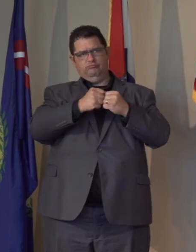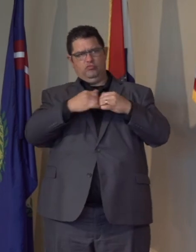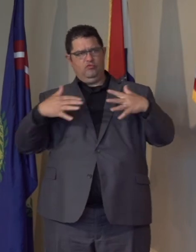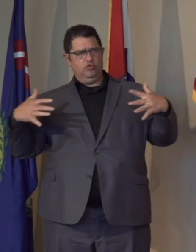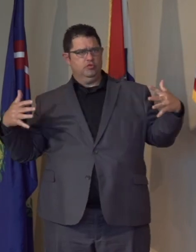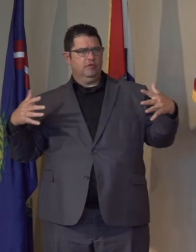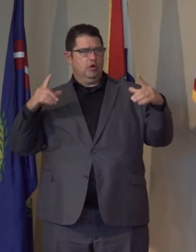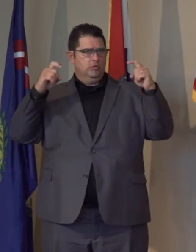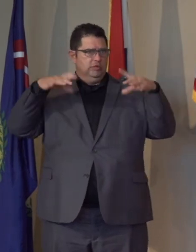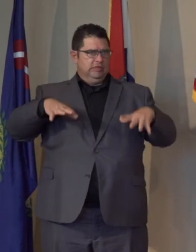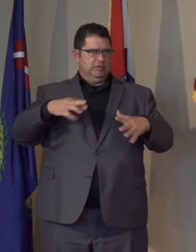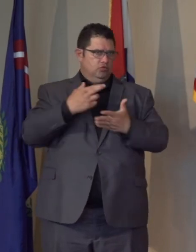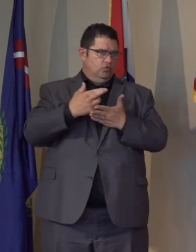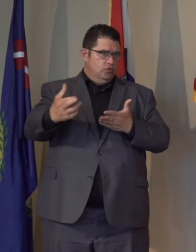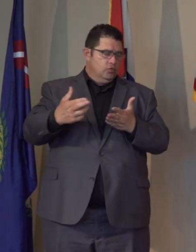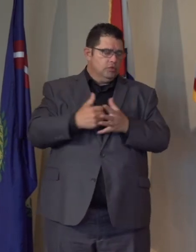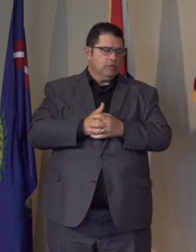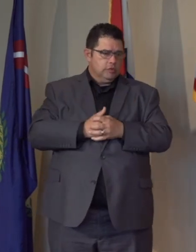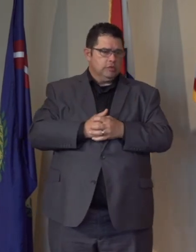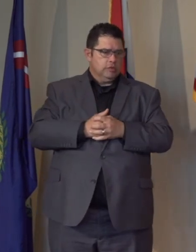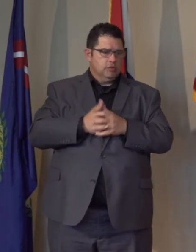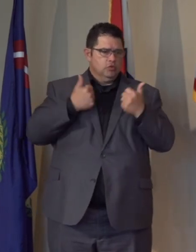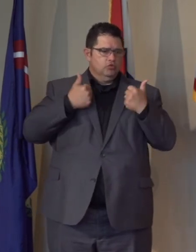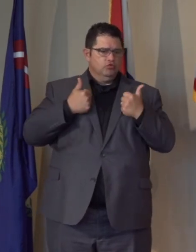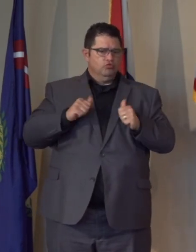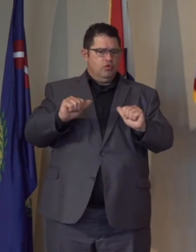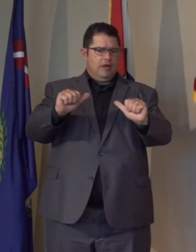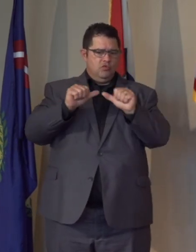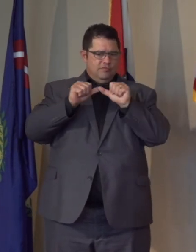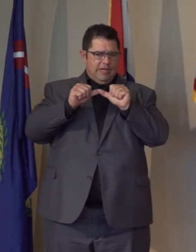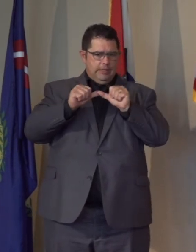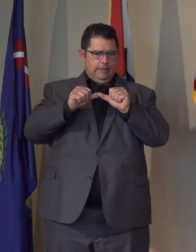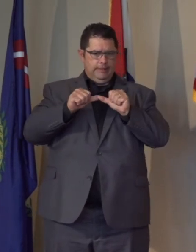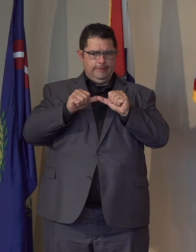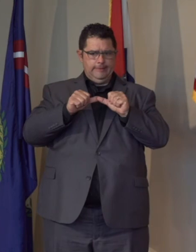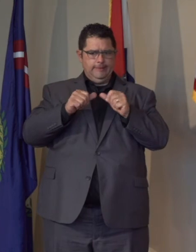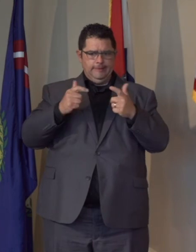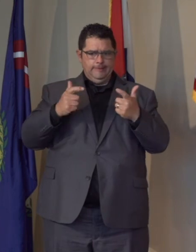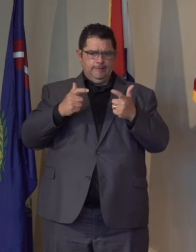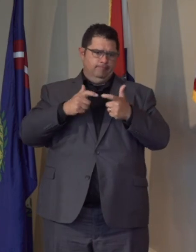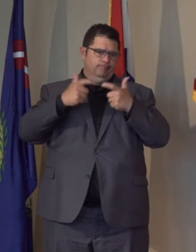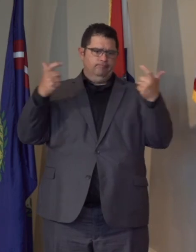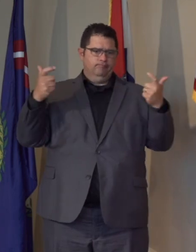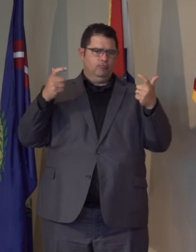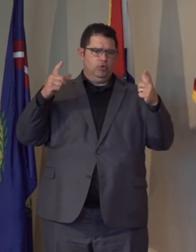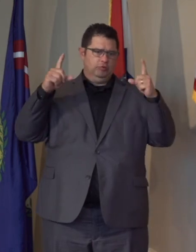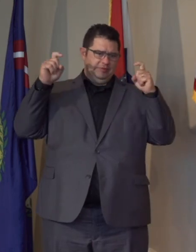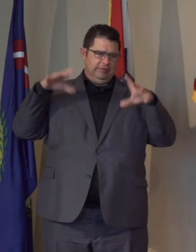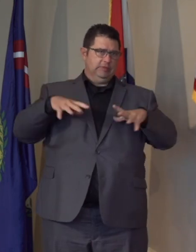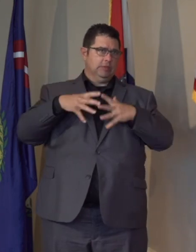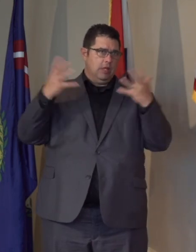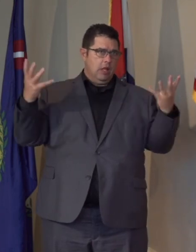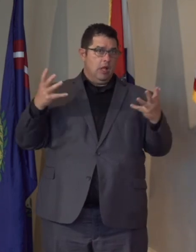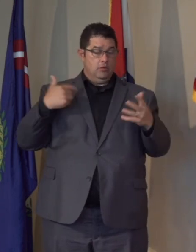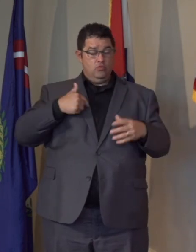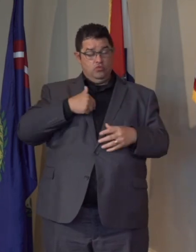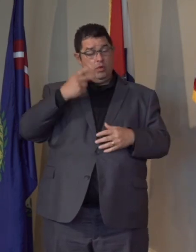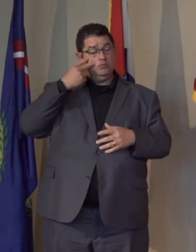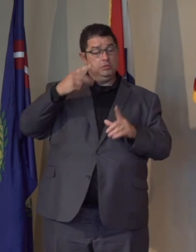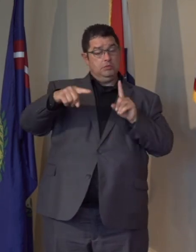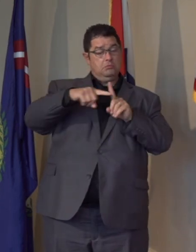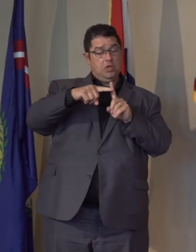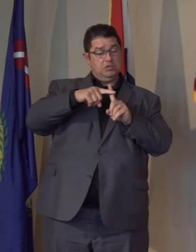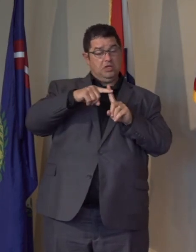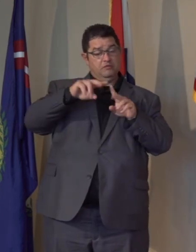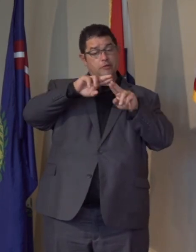our testing resources to try and maintain a large footprint there. We have seen the positivity rate tick